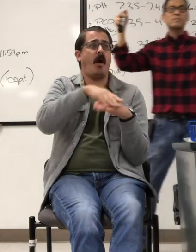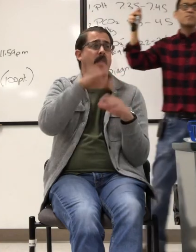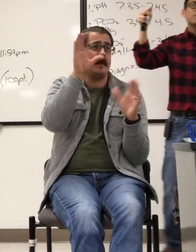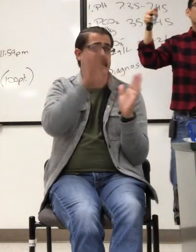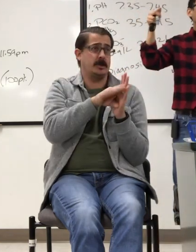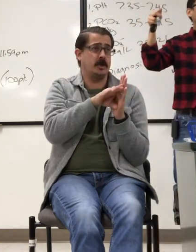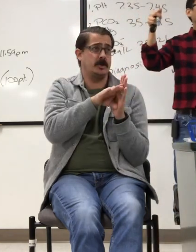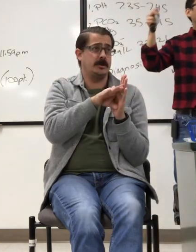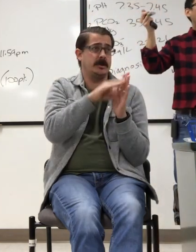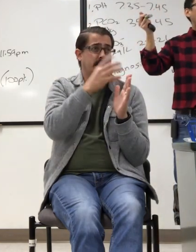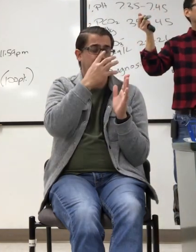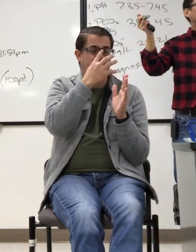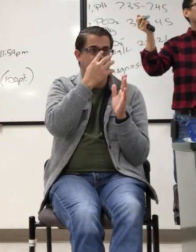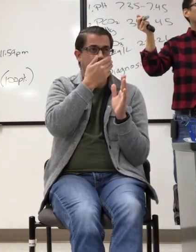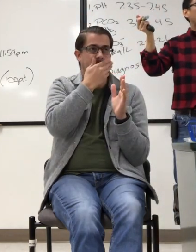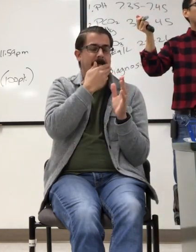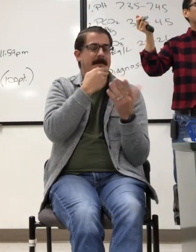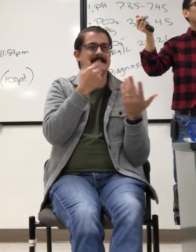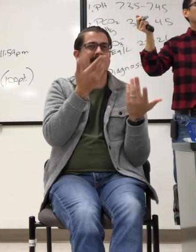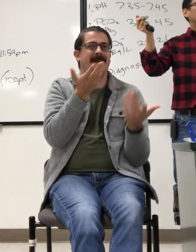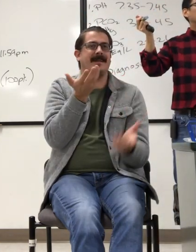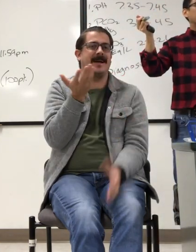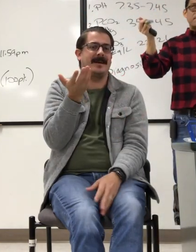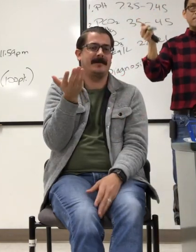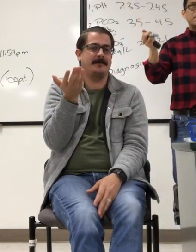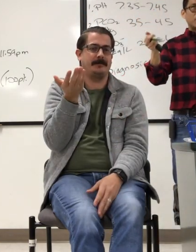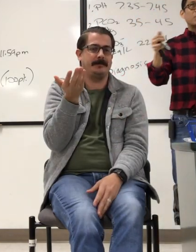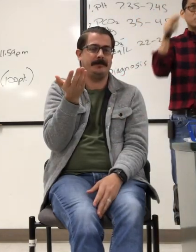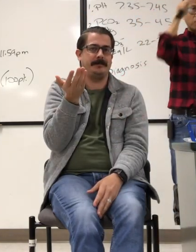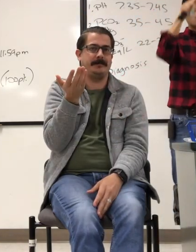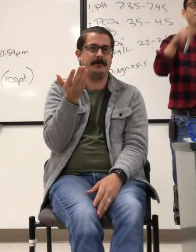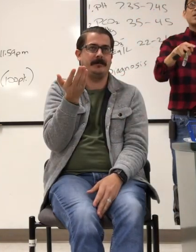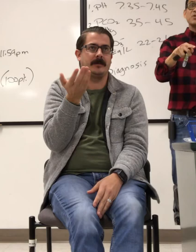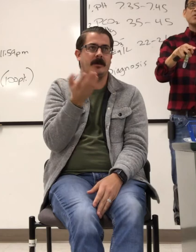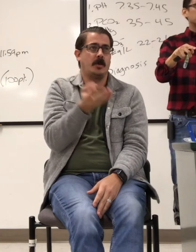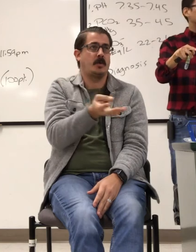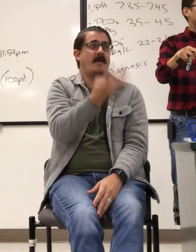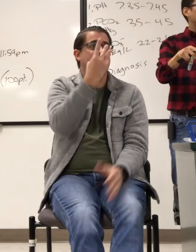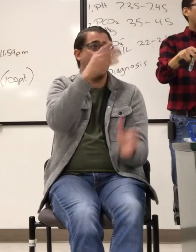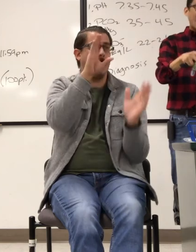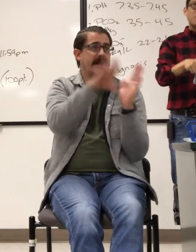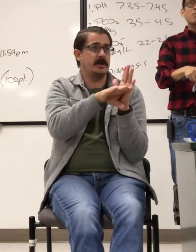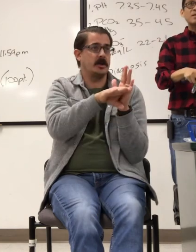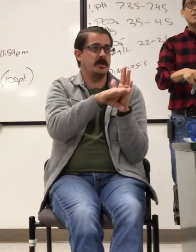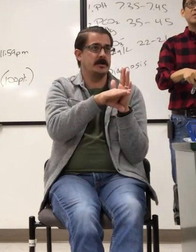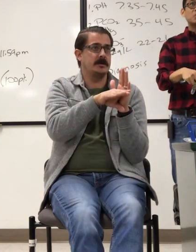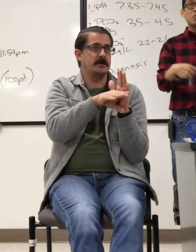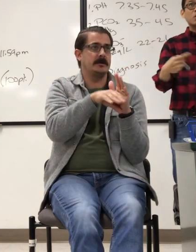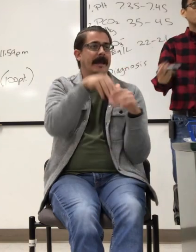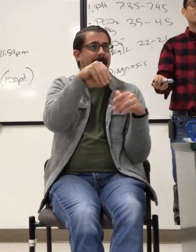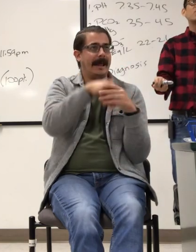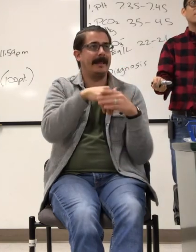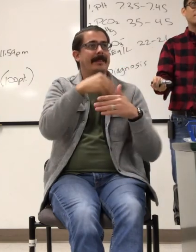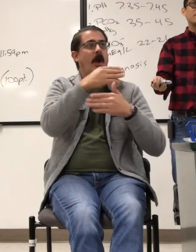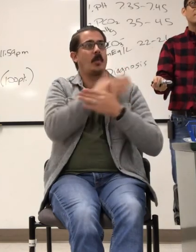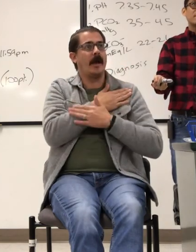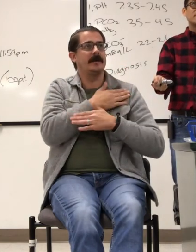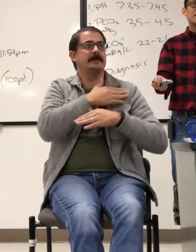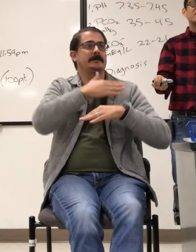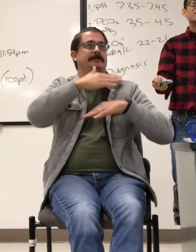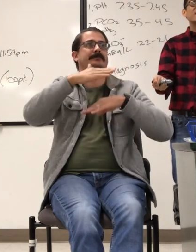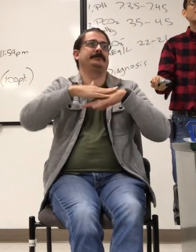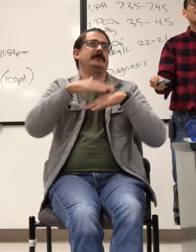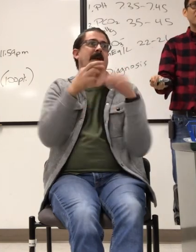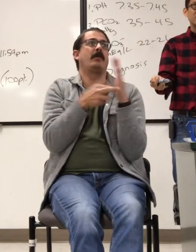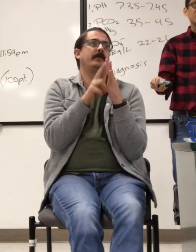pictures, I'm just gonna like, put those 4 pictures at the rest station so you can review them